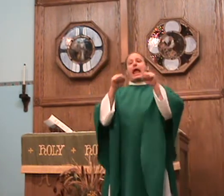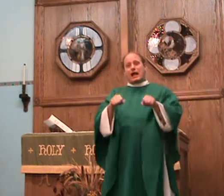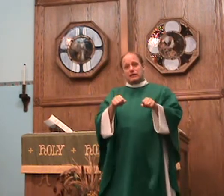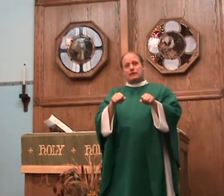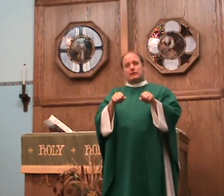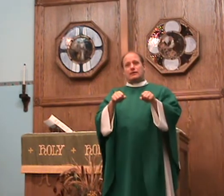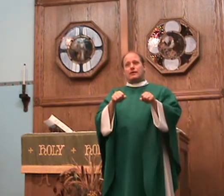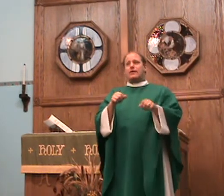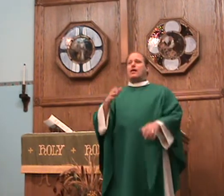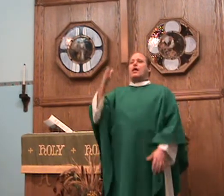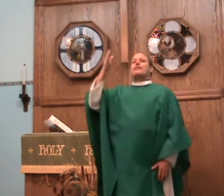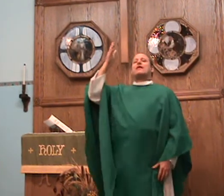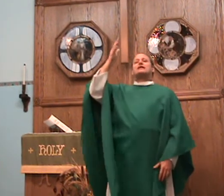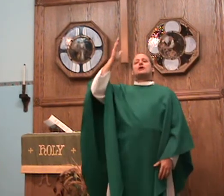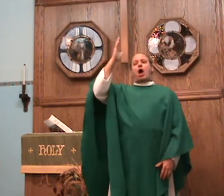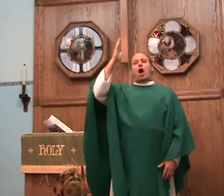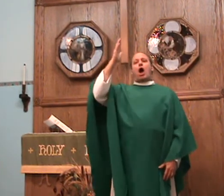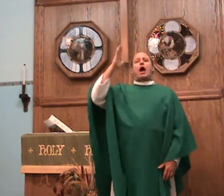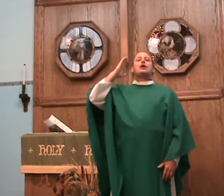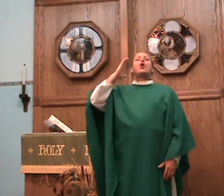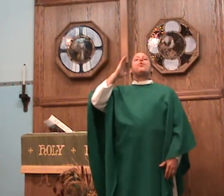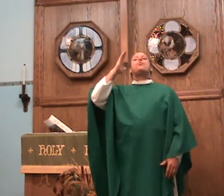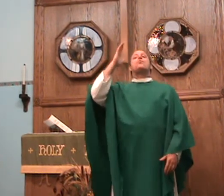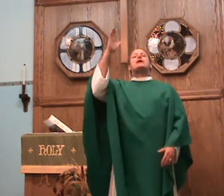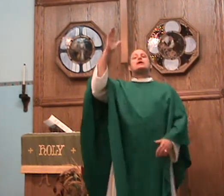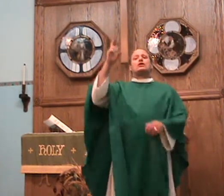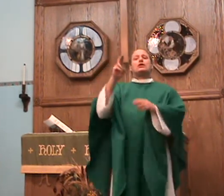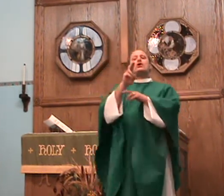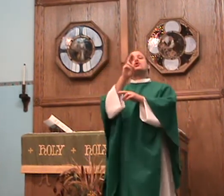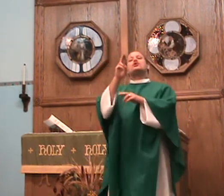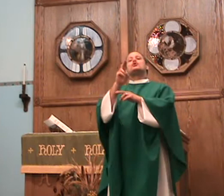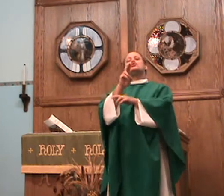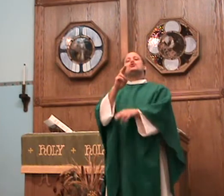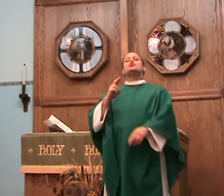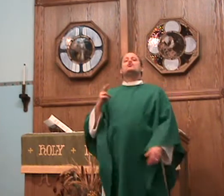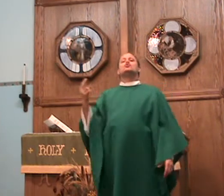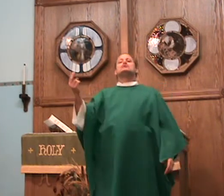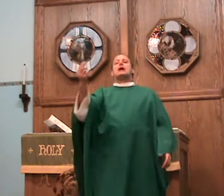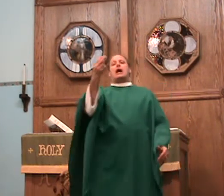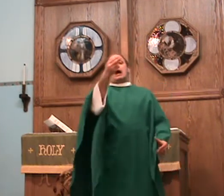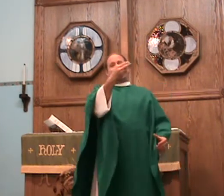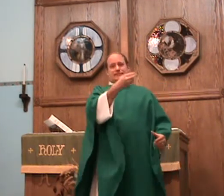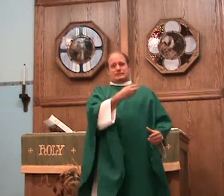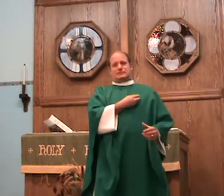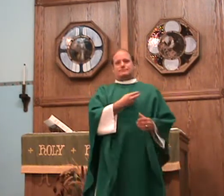can, that God will use us.